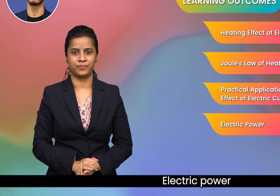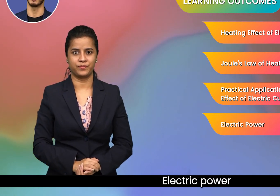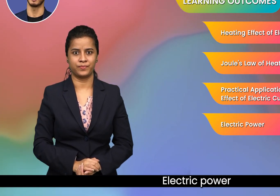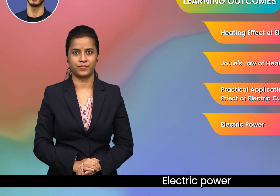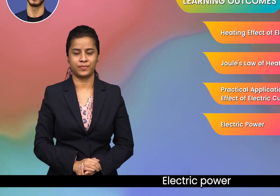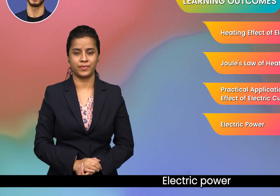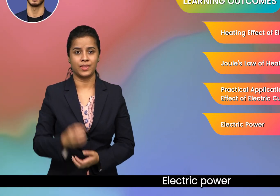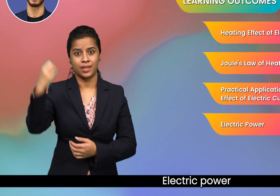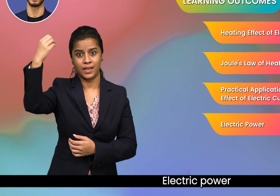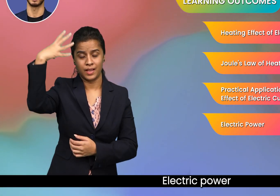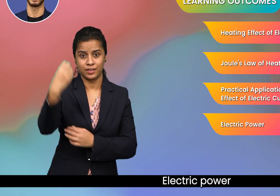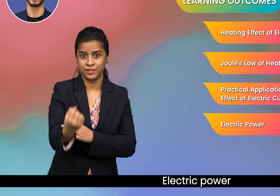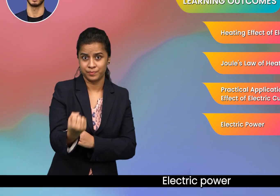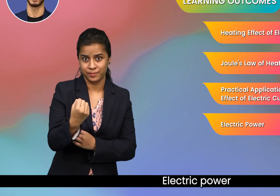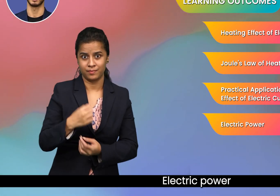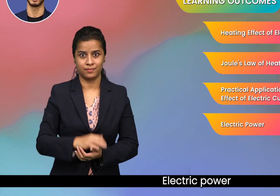electric power,